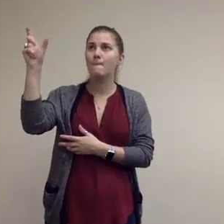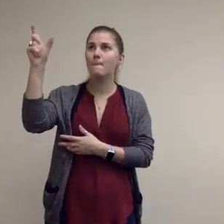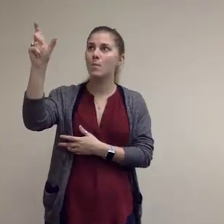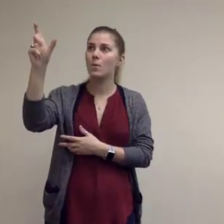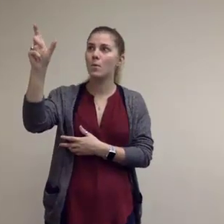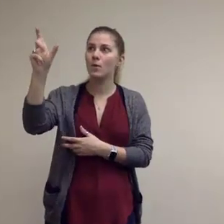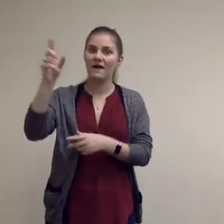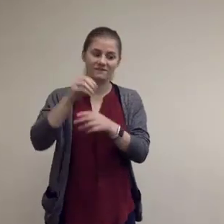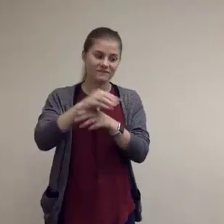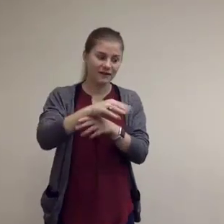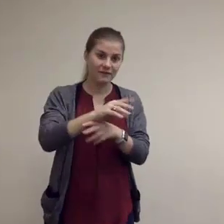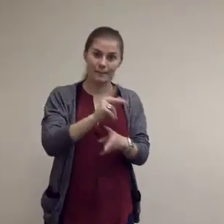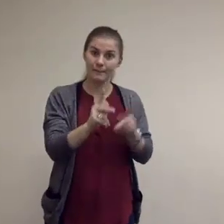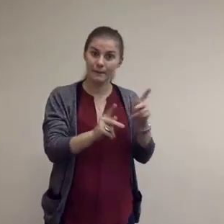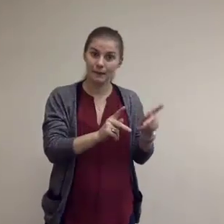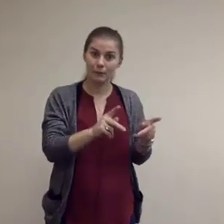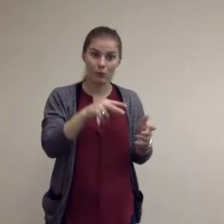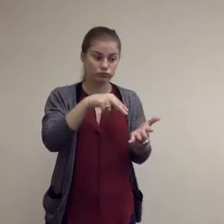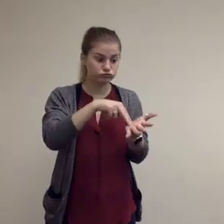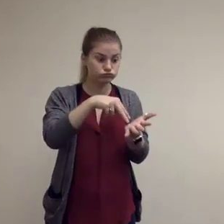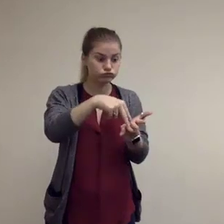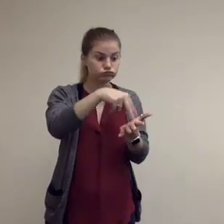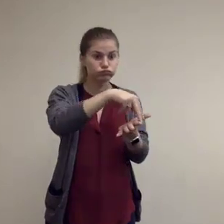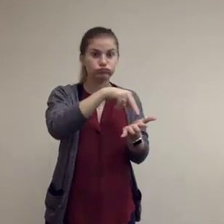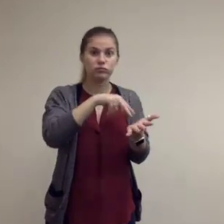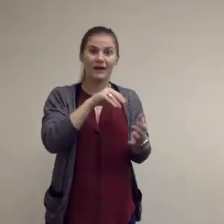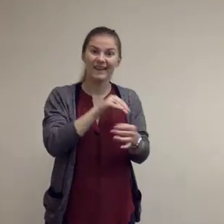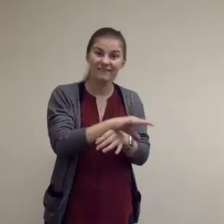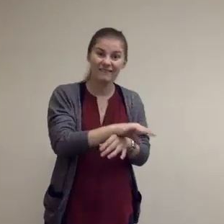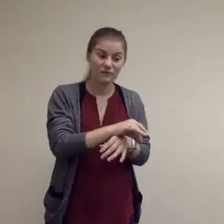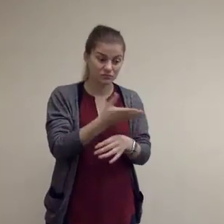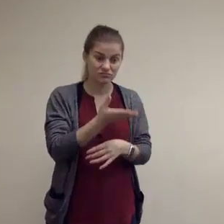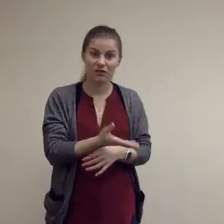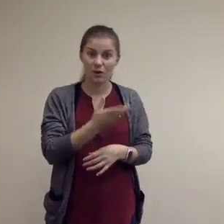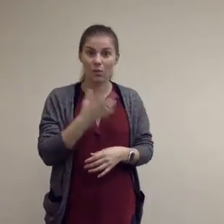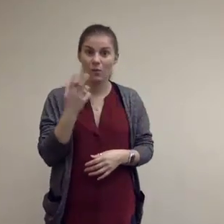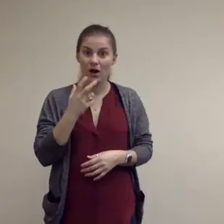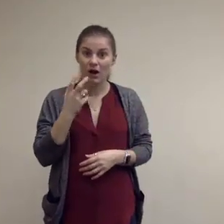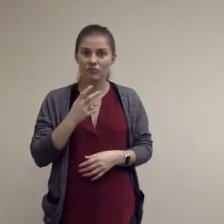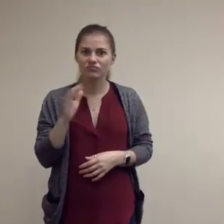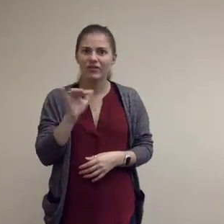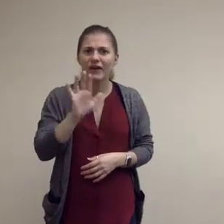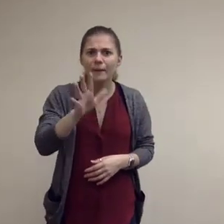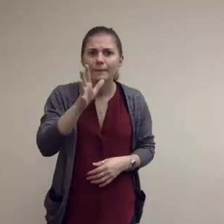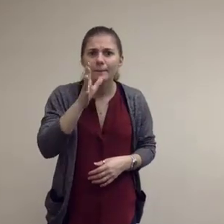enough gravitational pull on the Earth to actually influence you for your whole entire life is a little bit